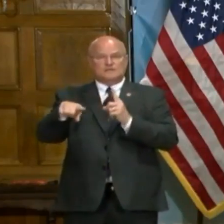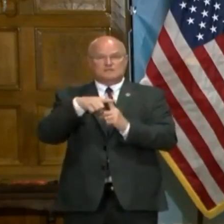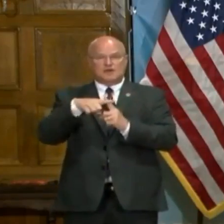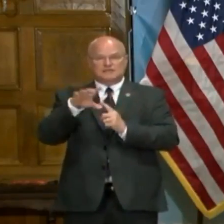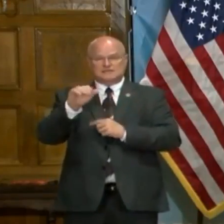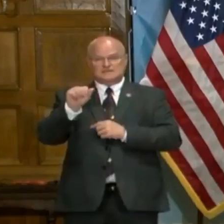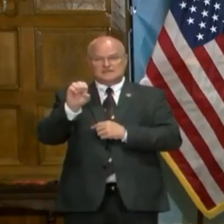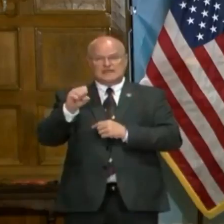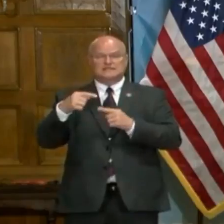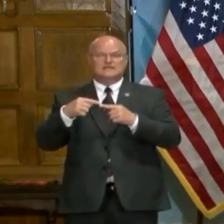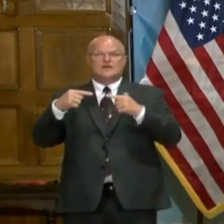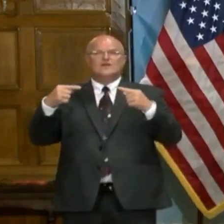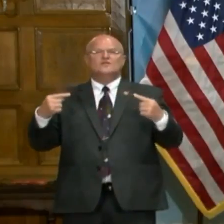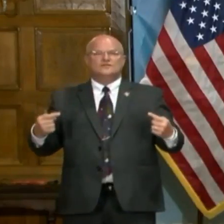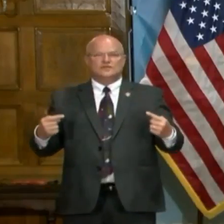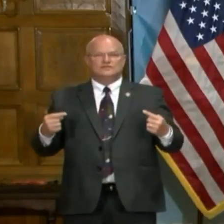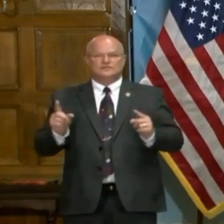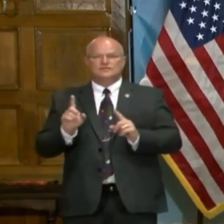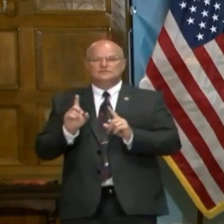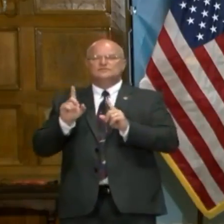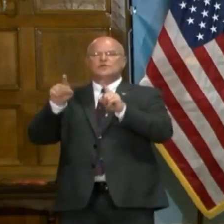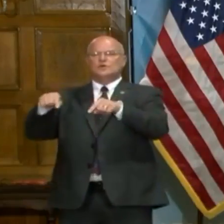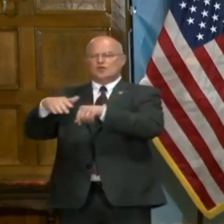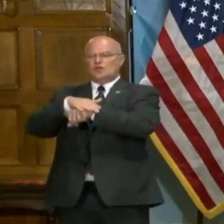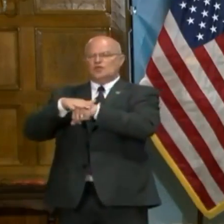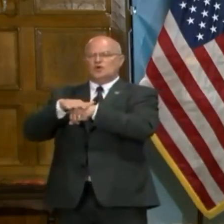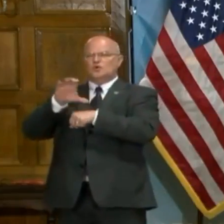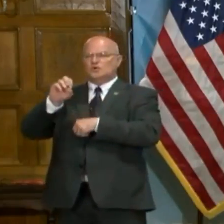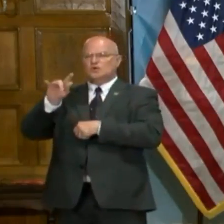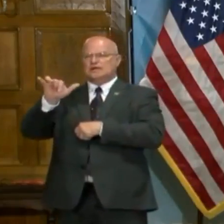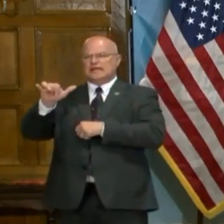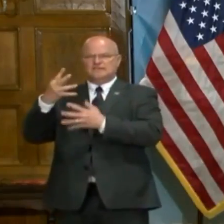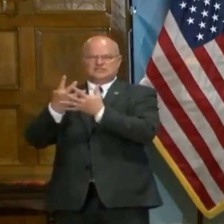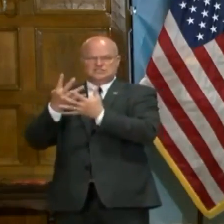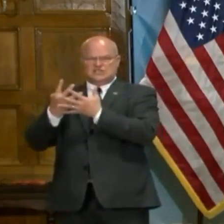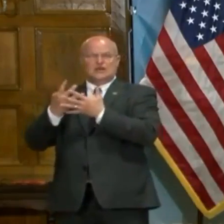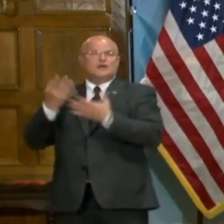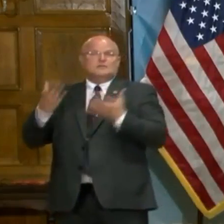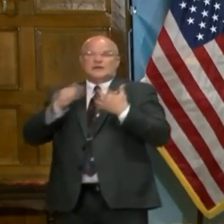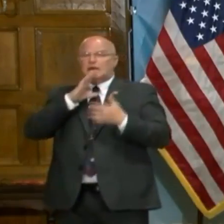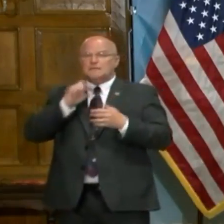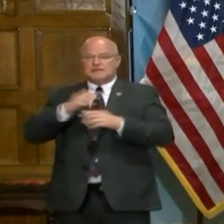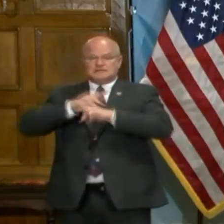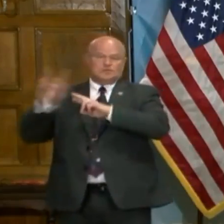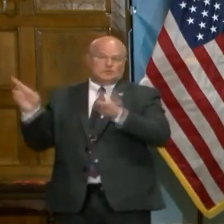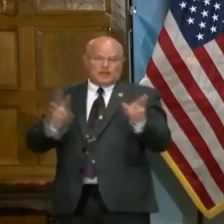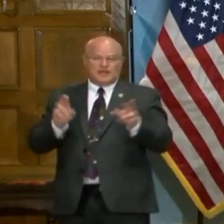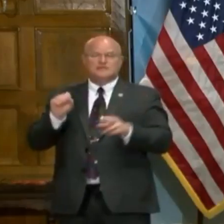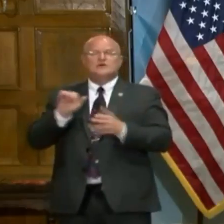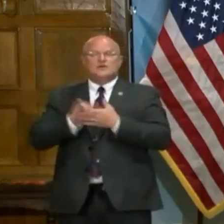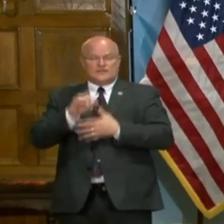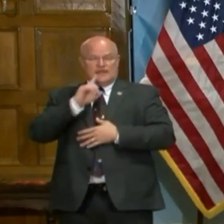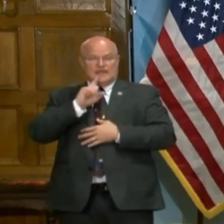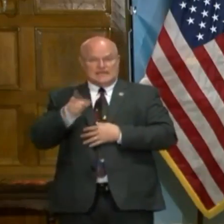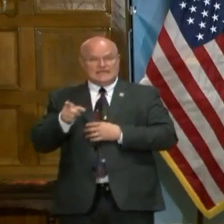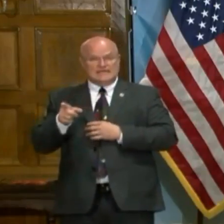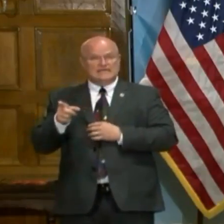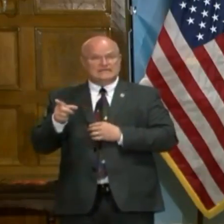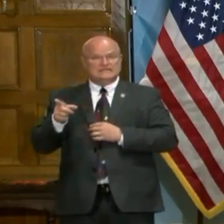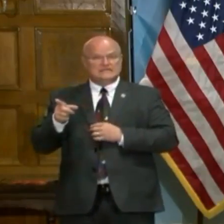positive case versus going to the local county jail, where they might not be as prepared. So that is